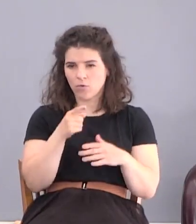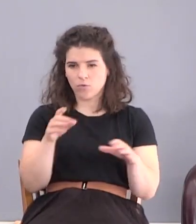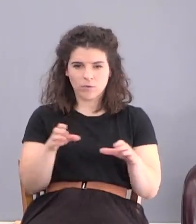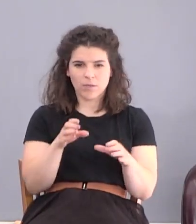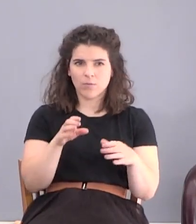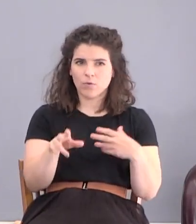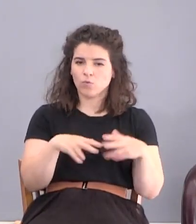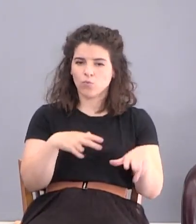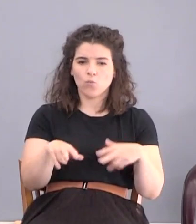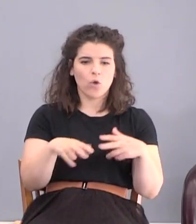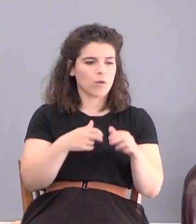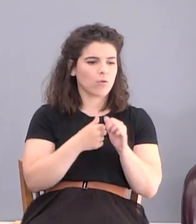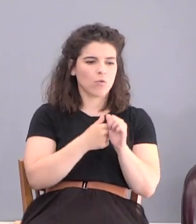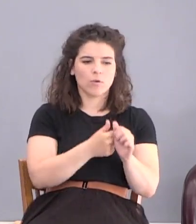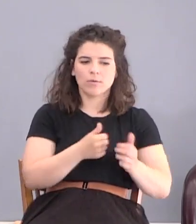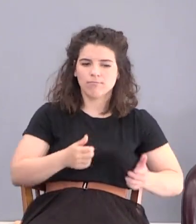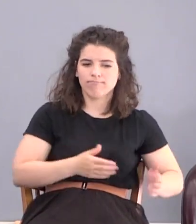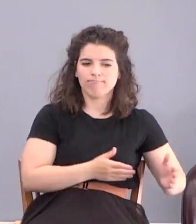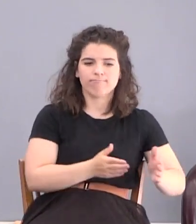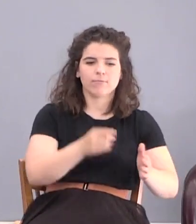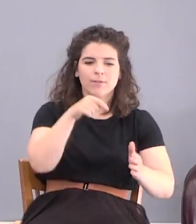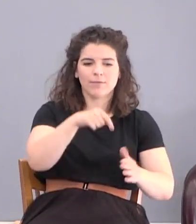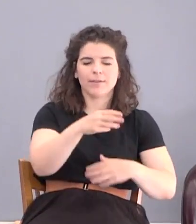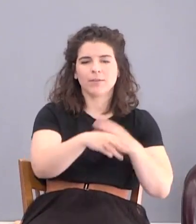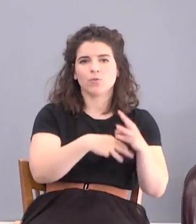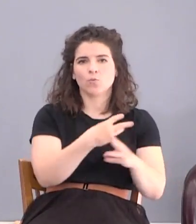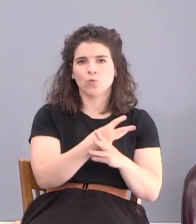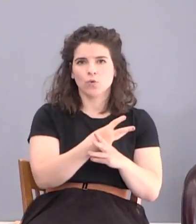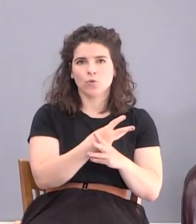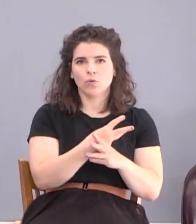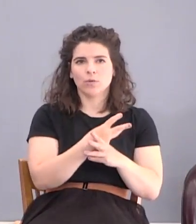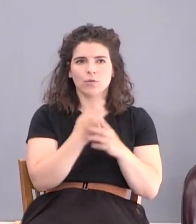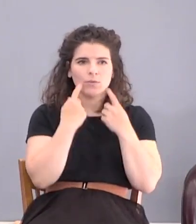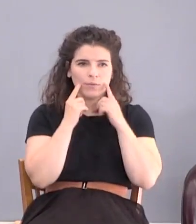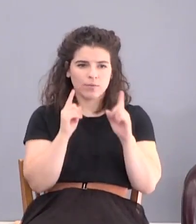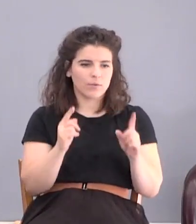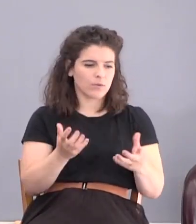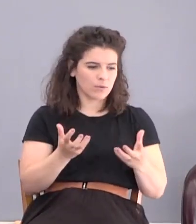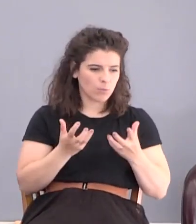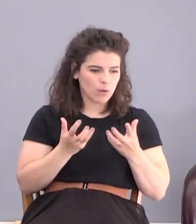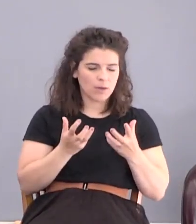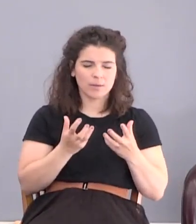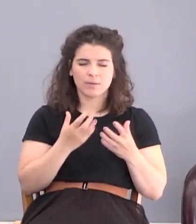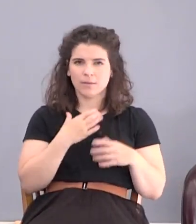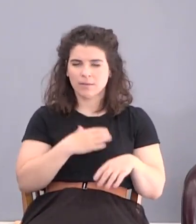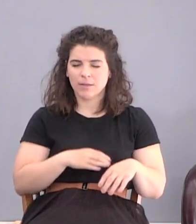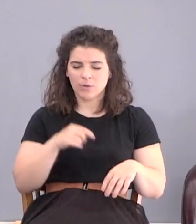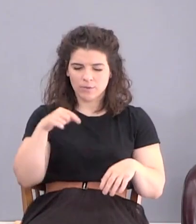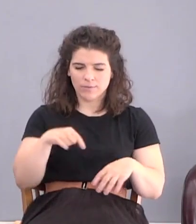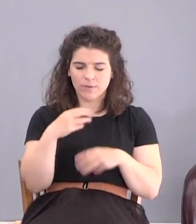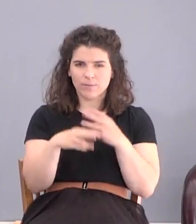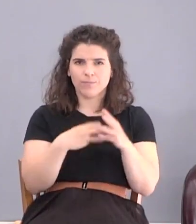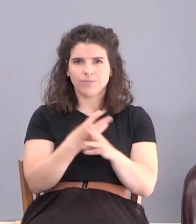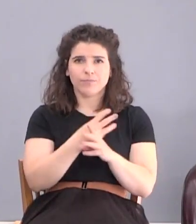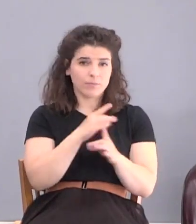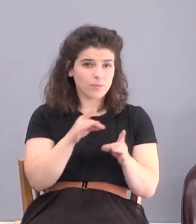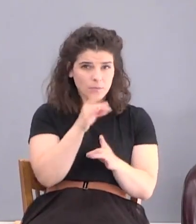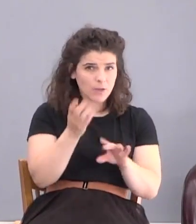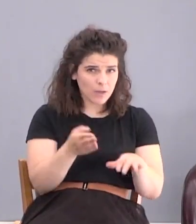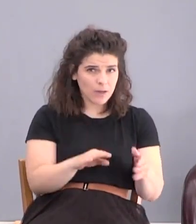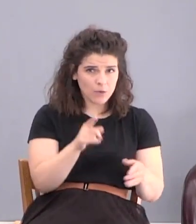walk according to the course of this world. And you fulfilled the lusts and the desires of this world. You were spiritually